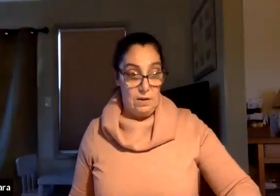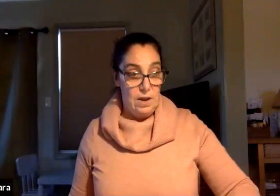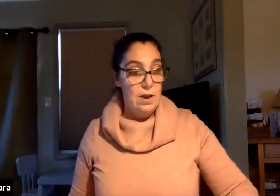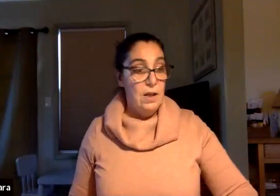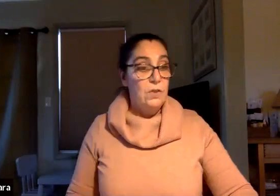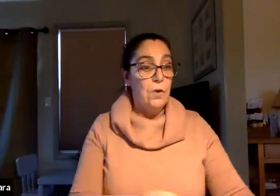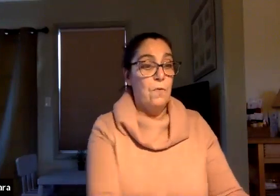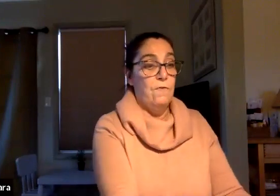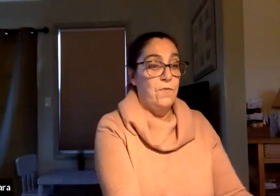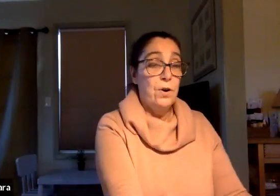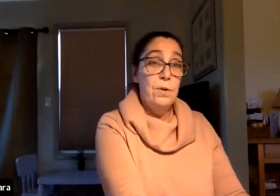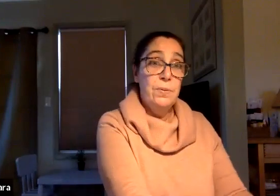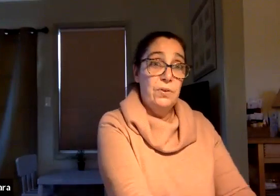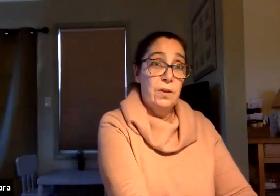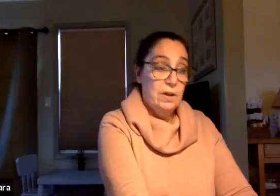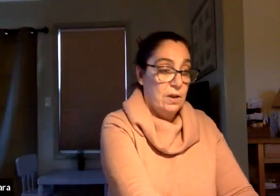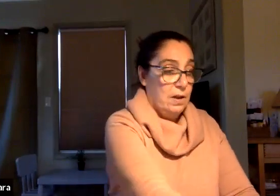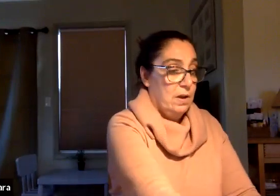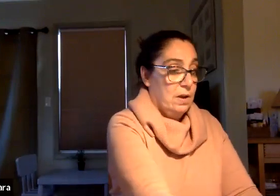Okay, so verbs,